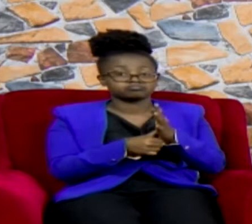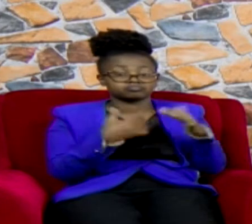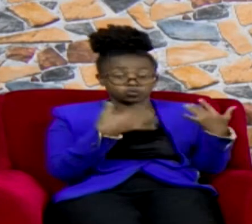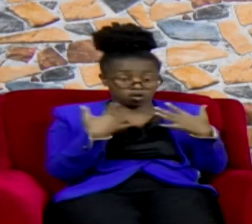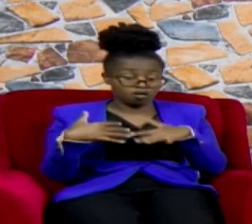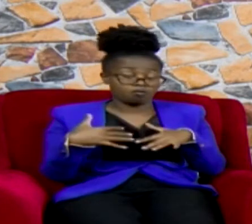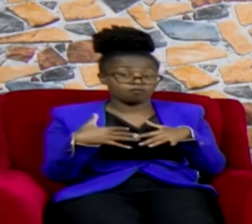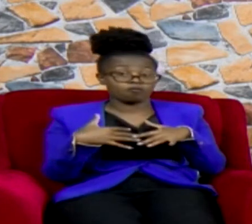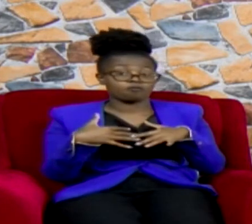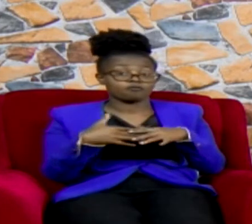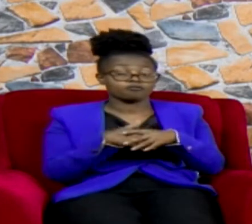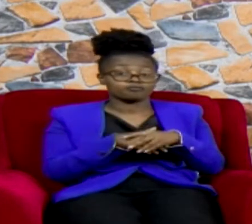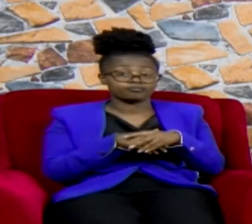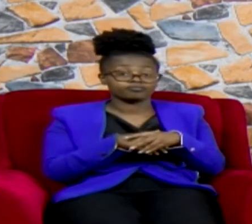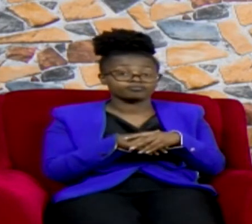Wow. Okay.